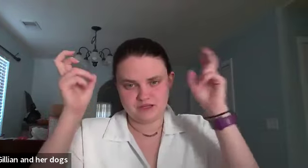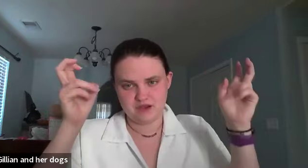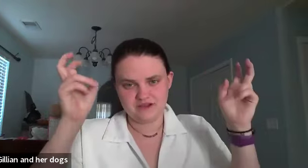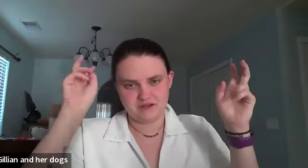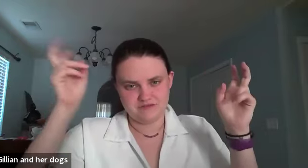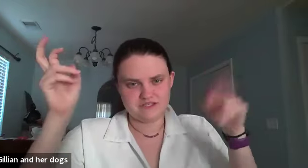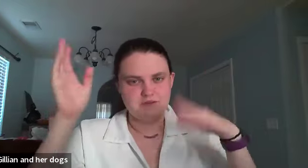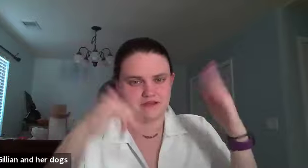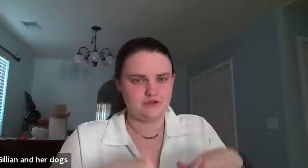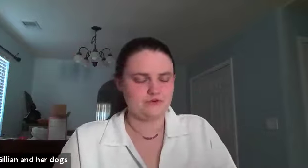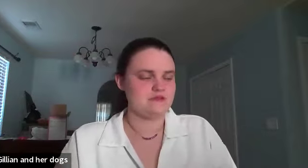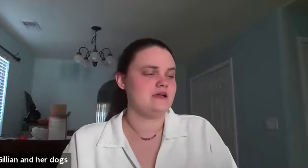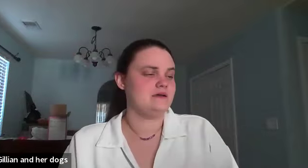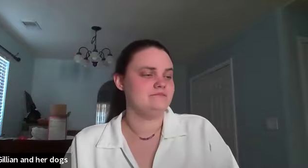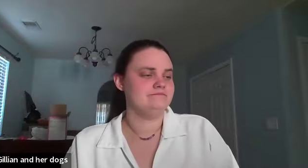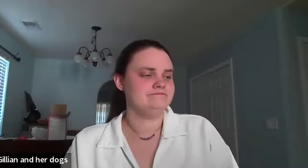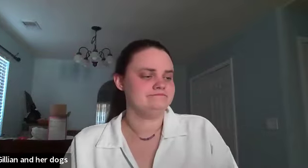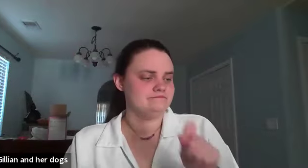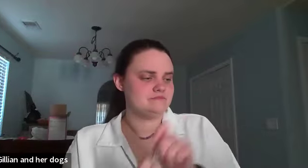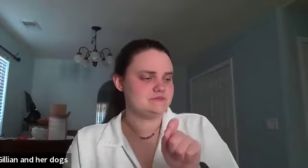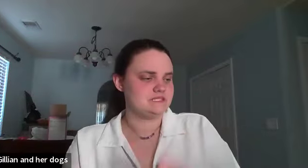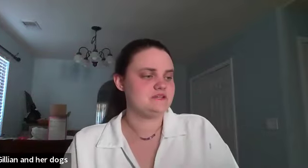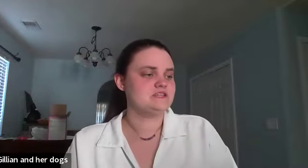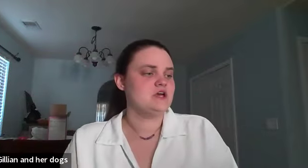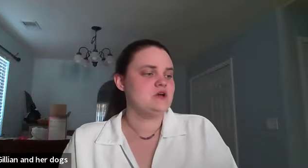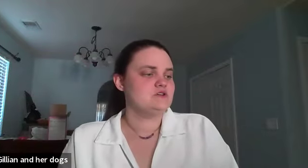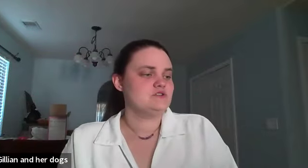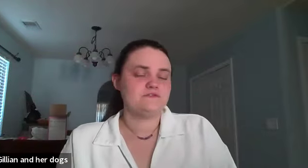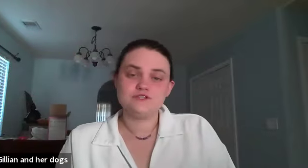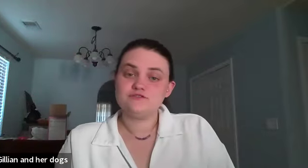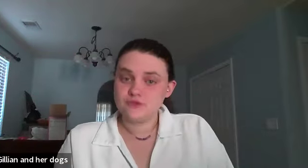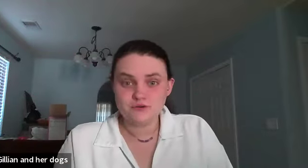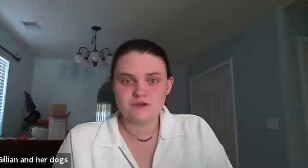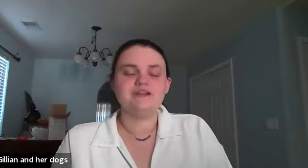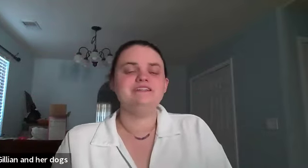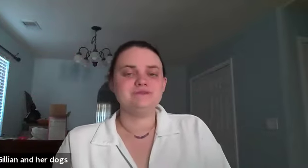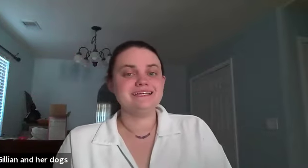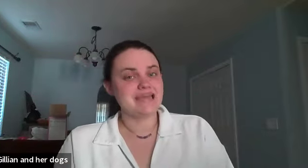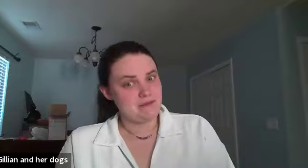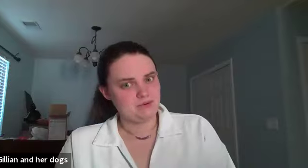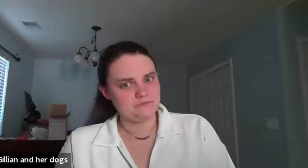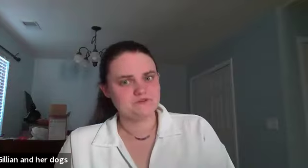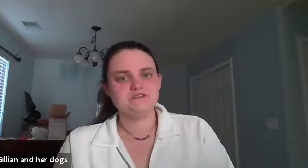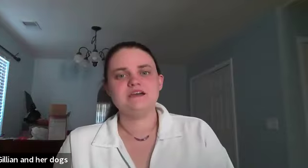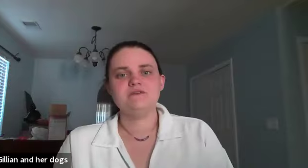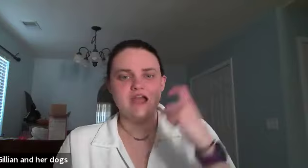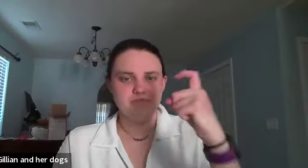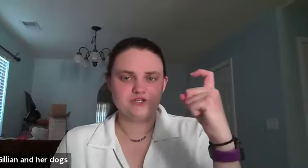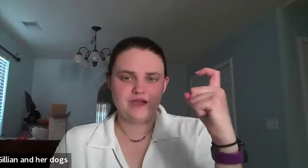go by topic. I'll give you the topic and go through the specifics. So the first fruit we're going to do is apple. So the sign for apples, you